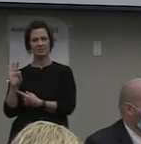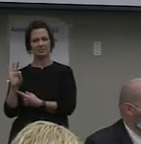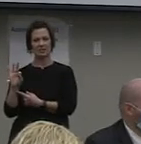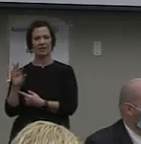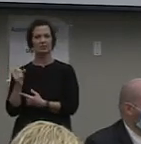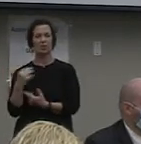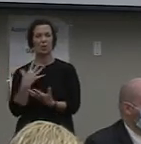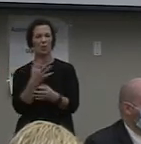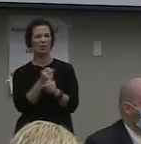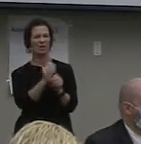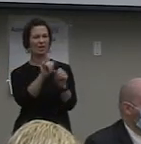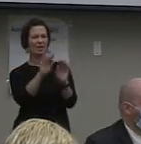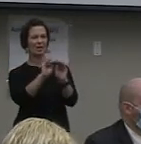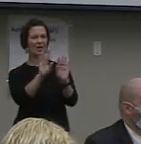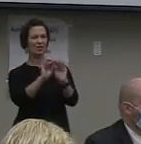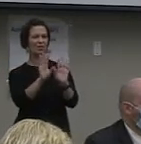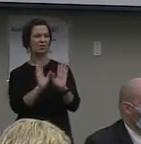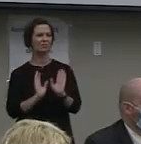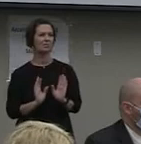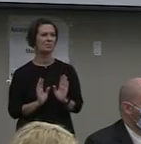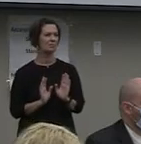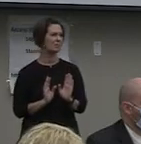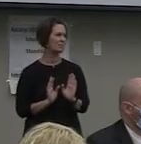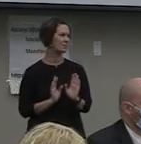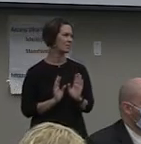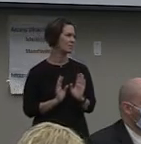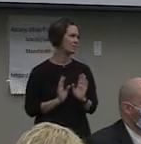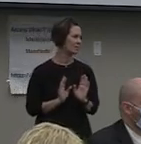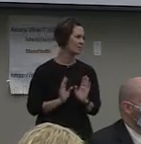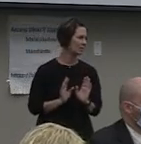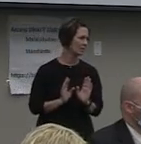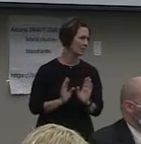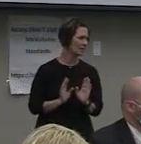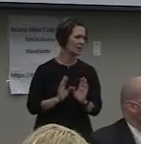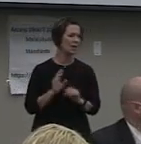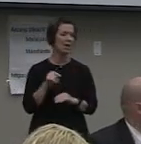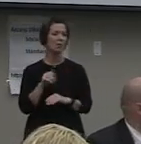get clarity. It's earlier, maybe, but I found it. I was surprised it wasn't there.